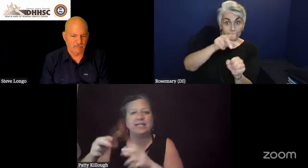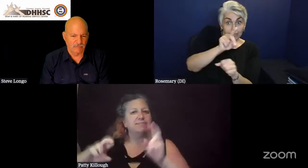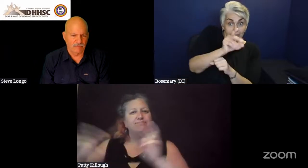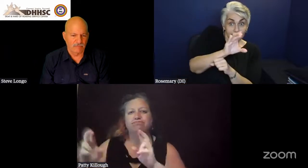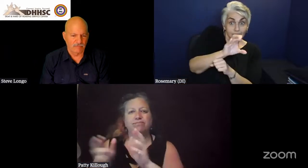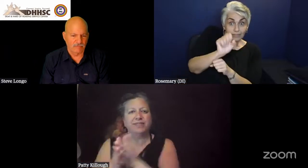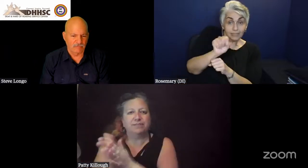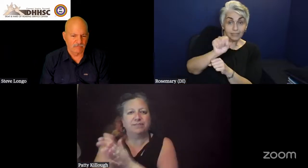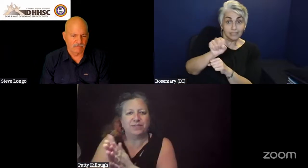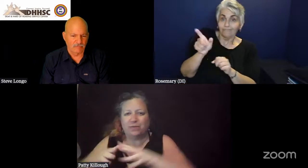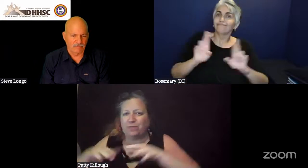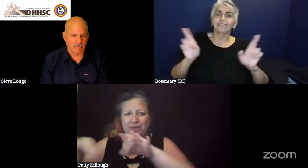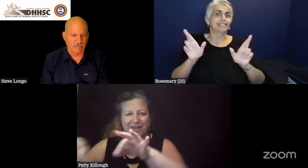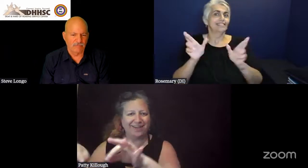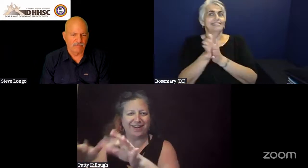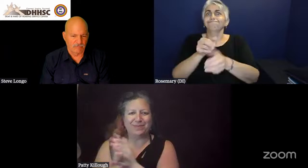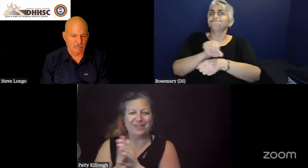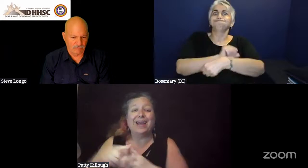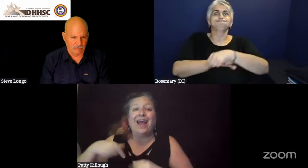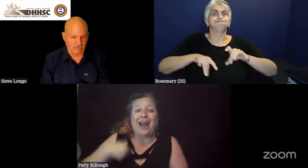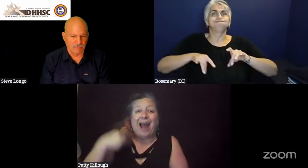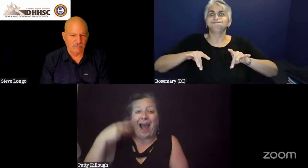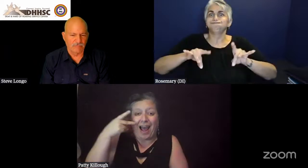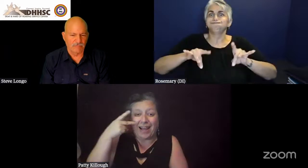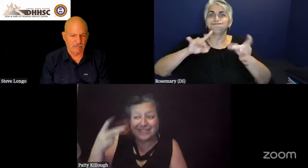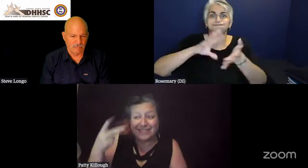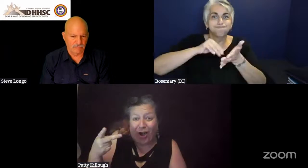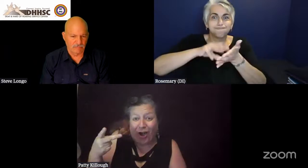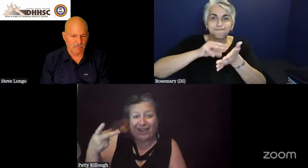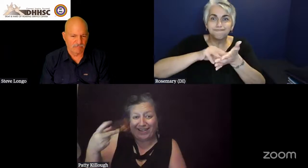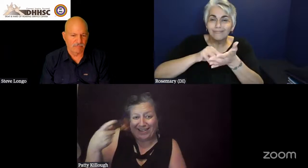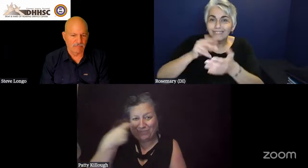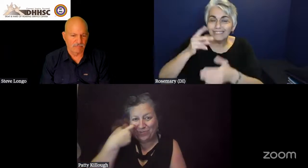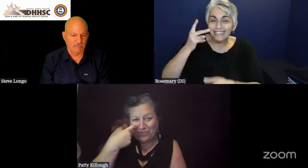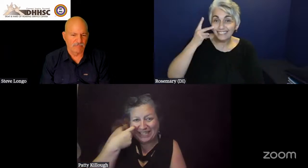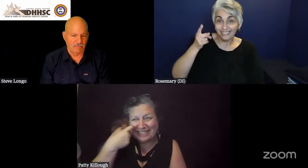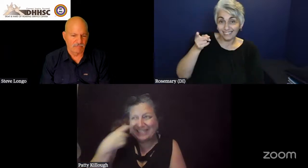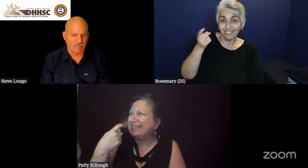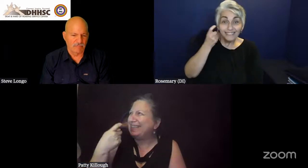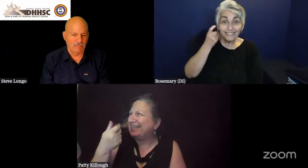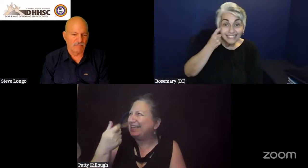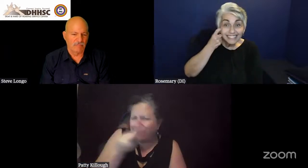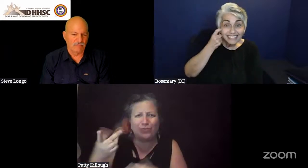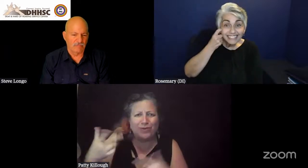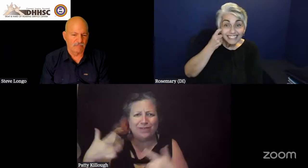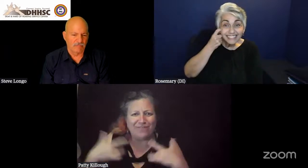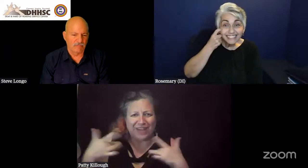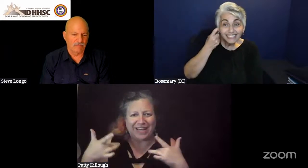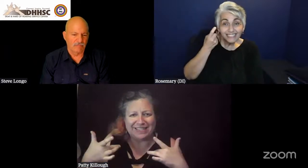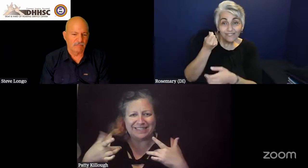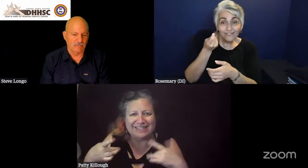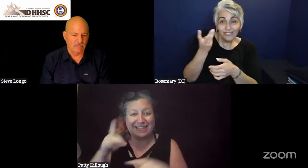say Gabriel's new to DHHSC, but he's ready. He's learning quickly.